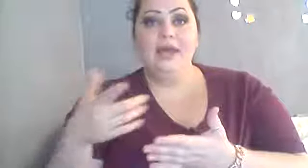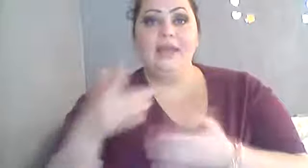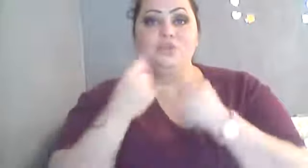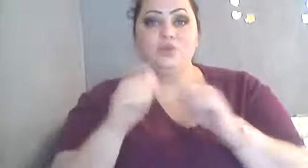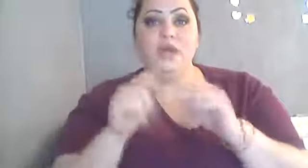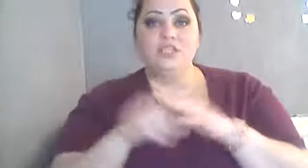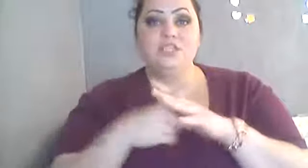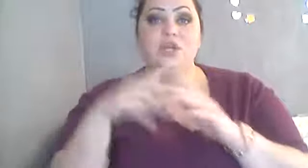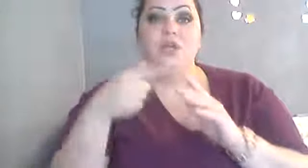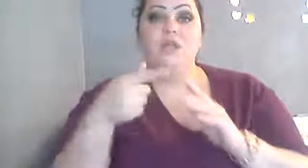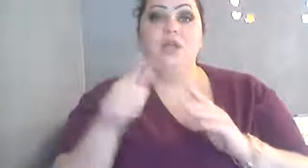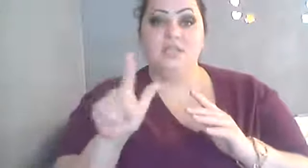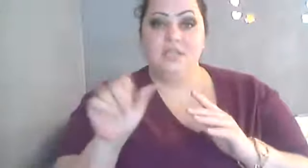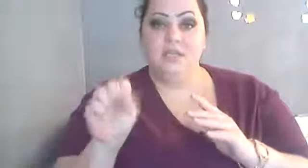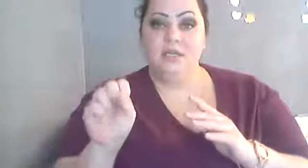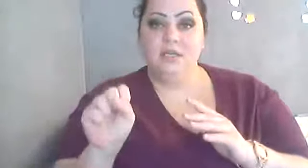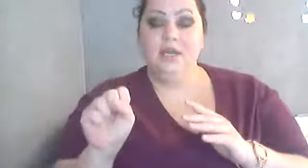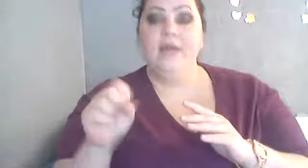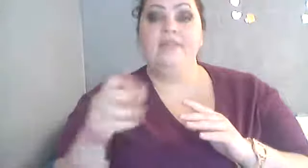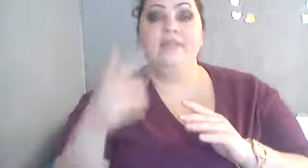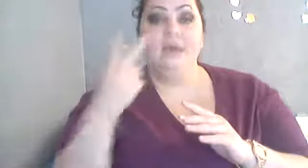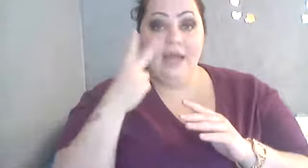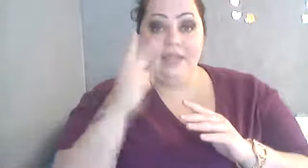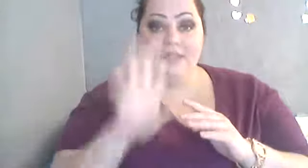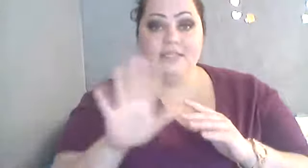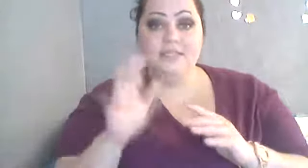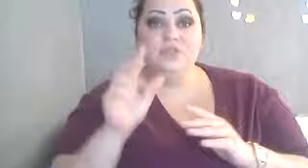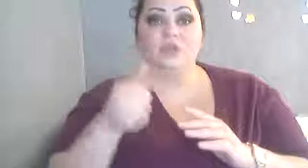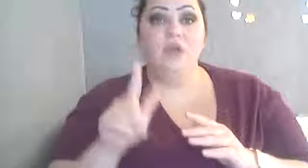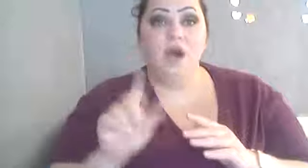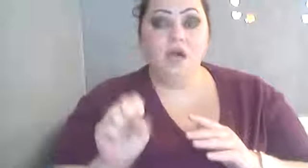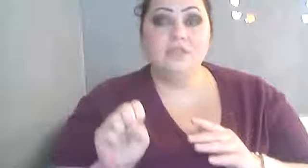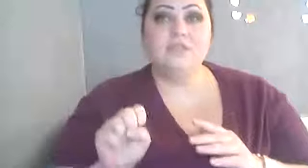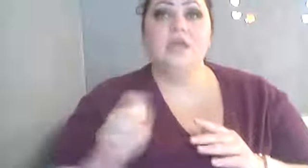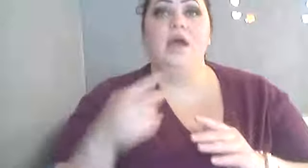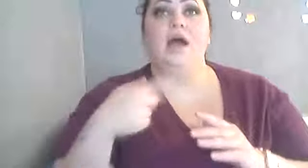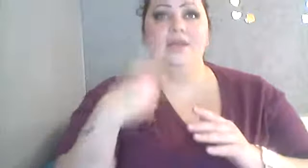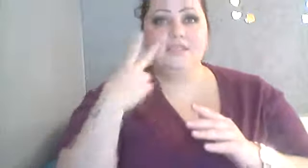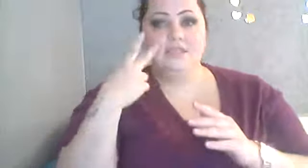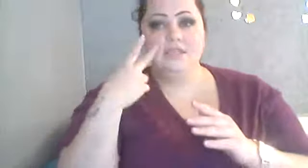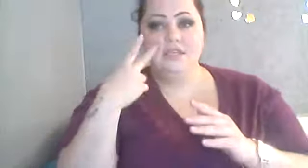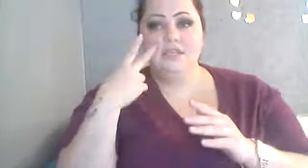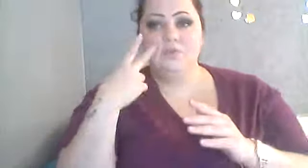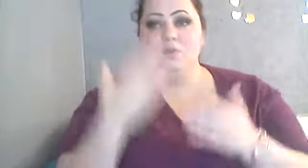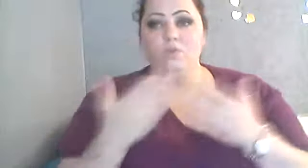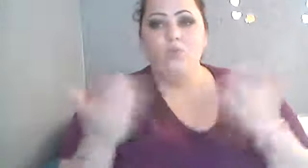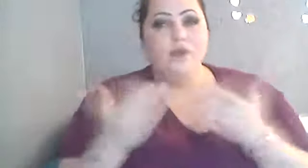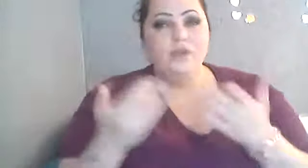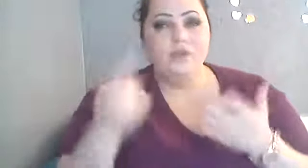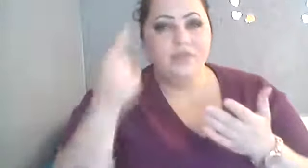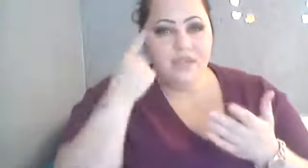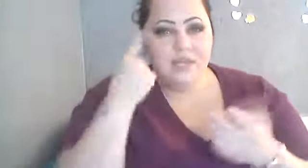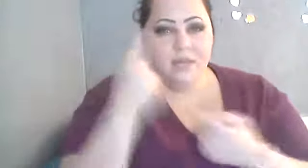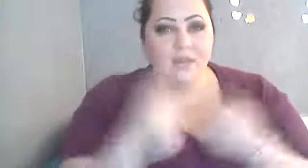ahead and try to start glossing. Then that way I can see your gloss. I can see what you're thinking